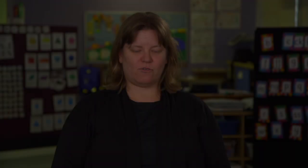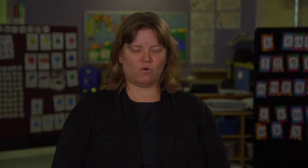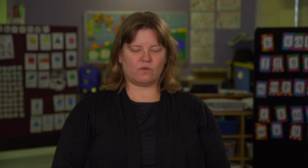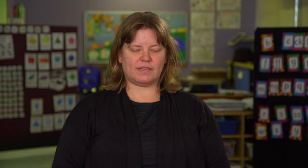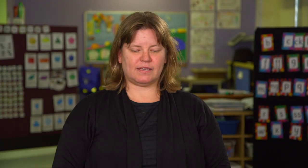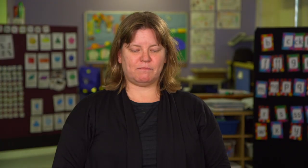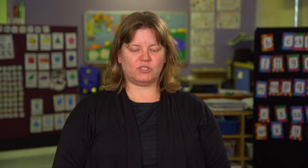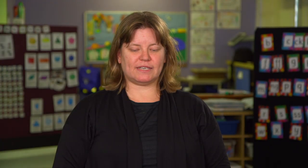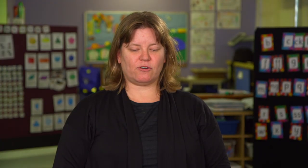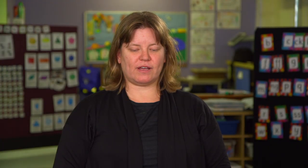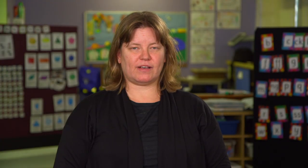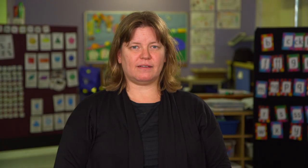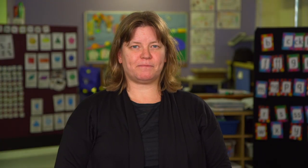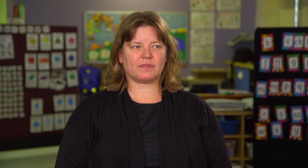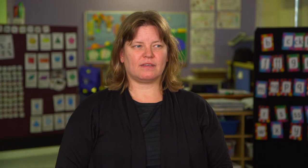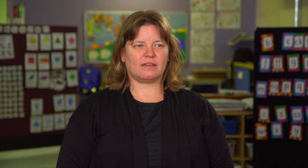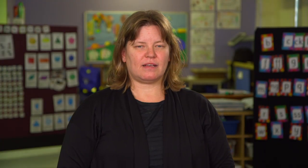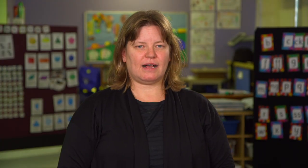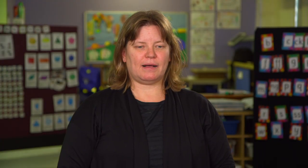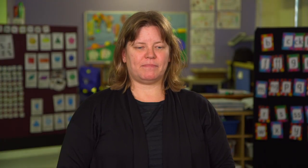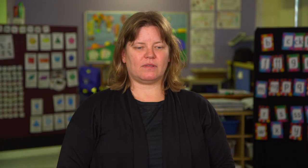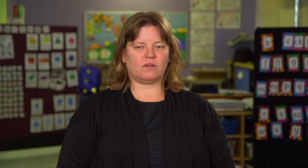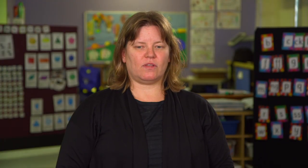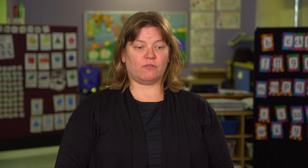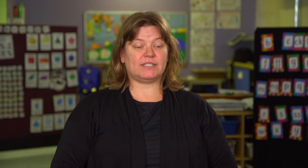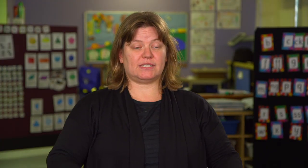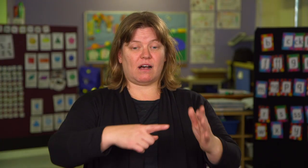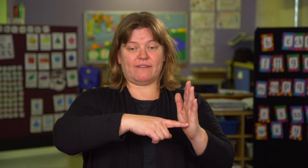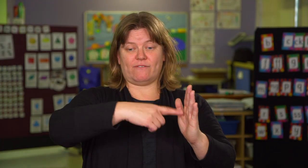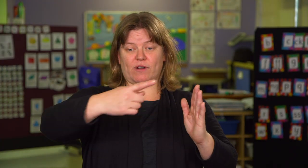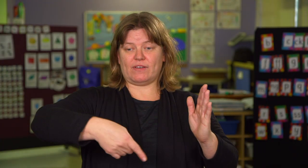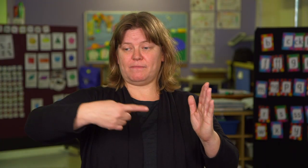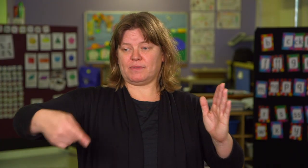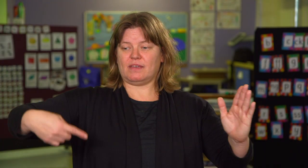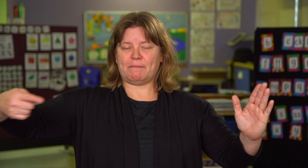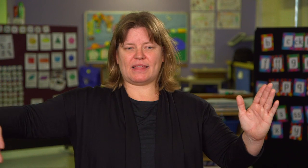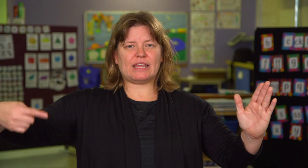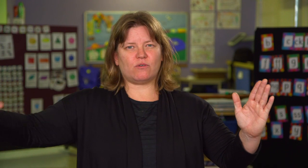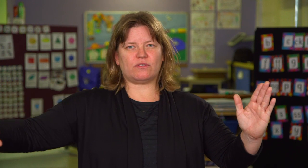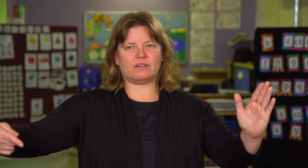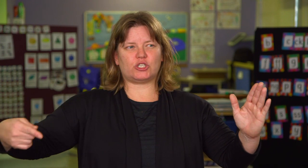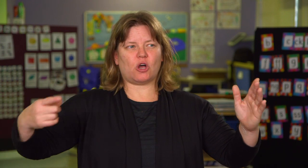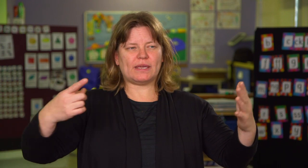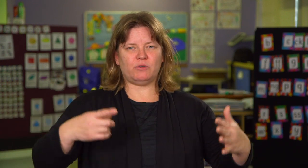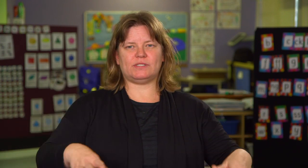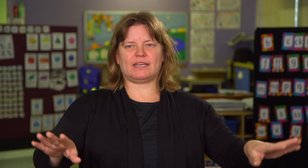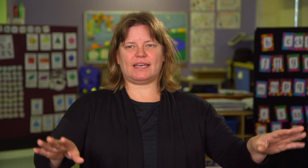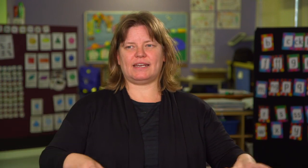For the music forever, there is a sign forever, but they thought that showing music again and